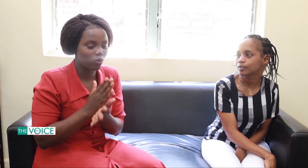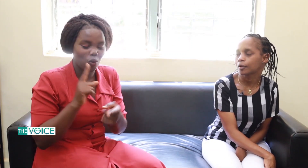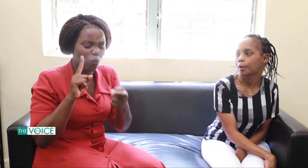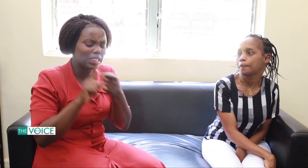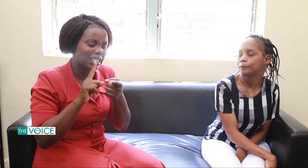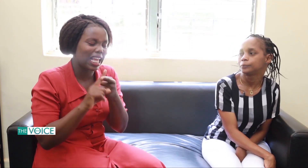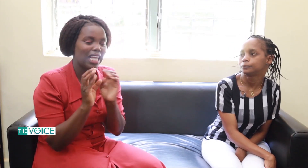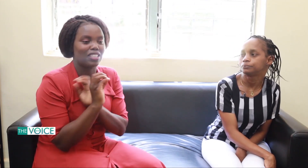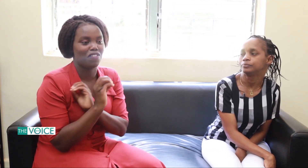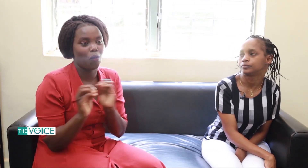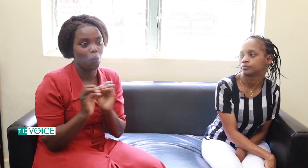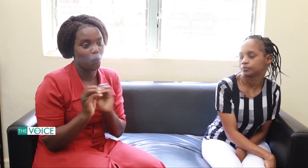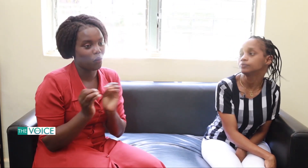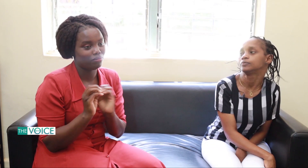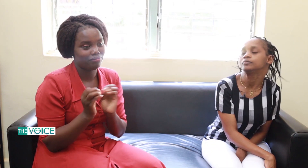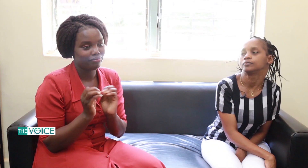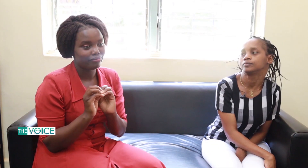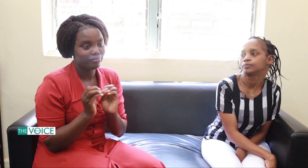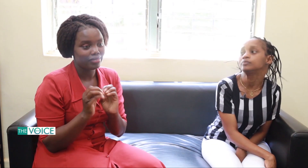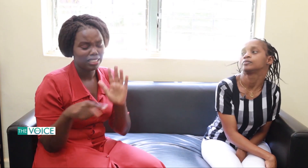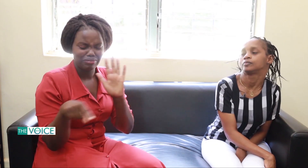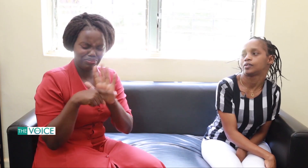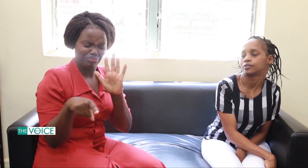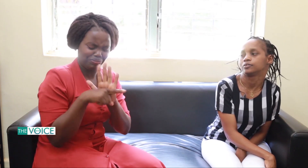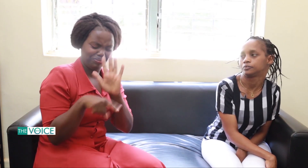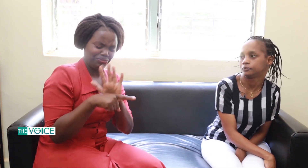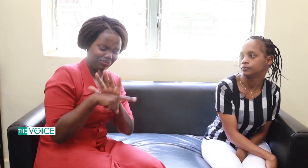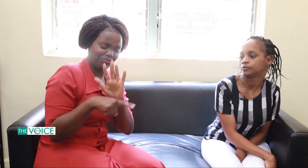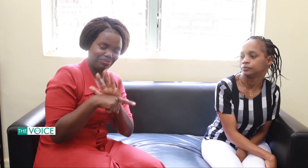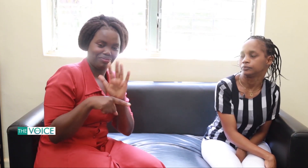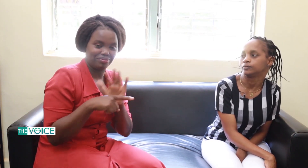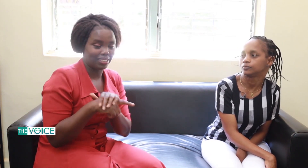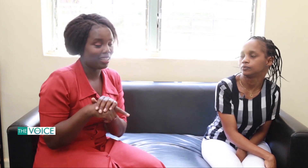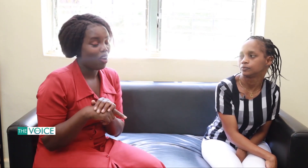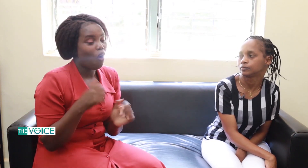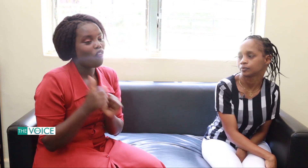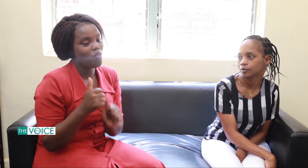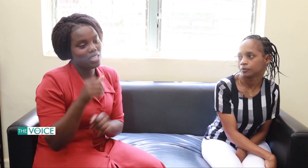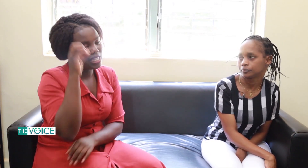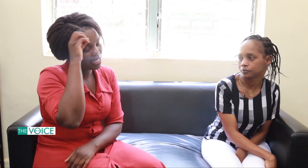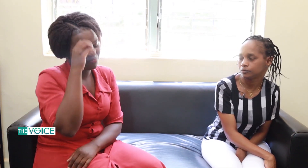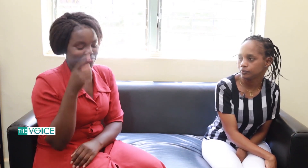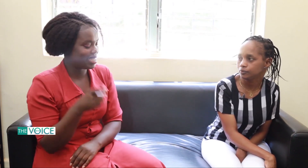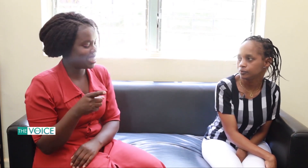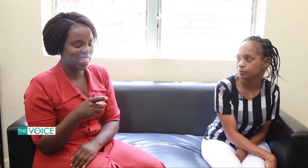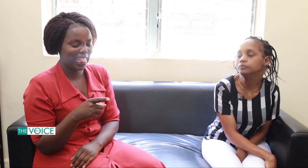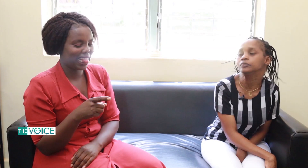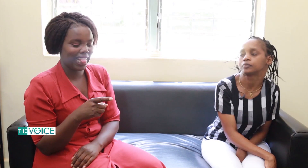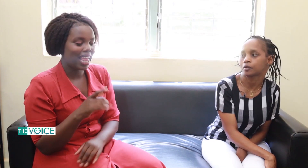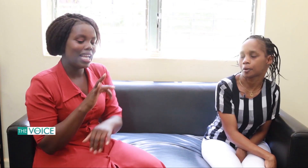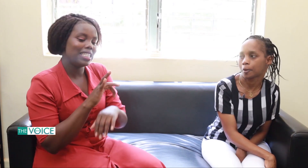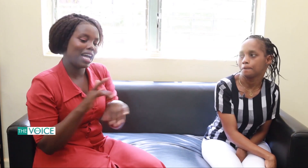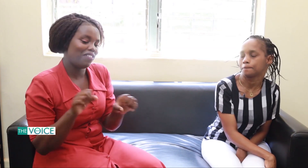have some opinions which are very negative, and others, yes, which